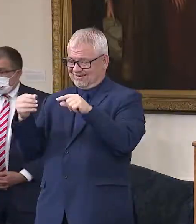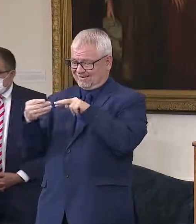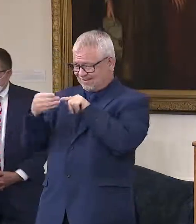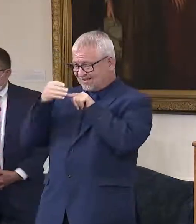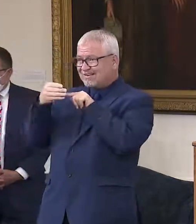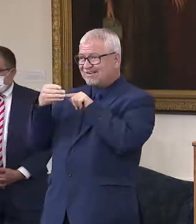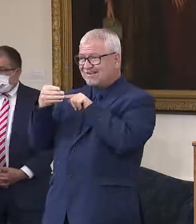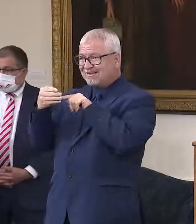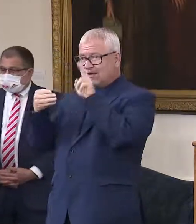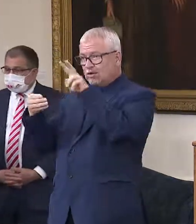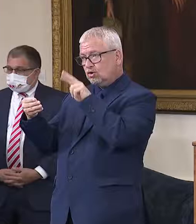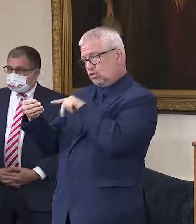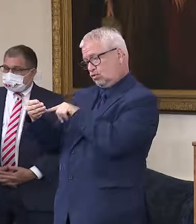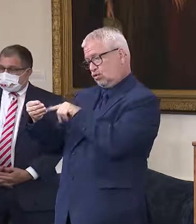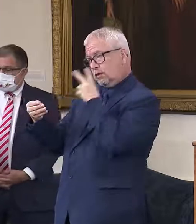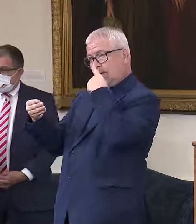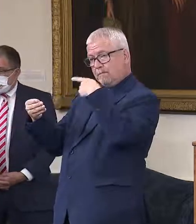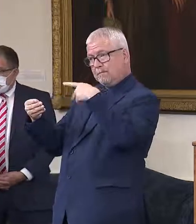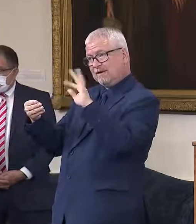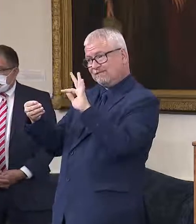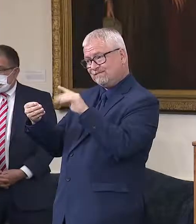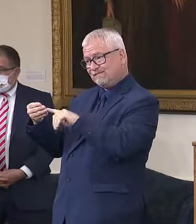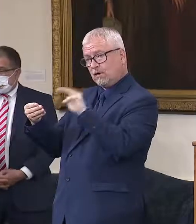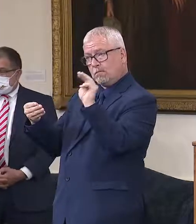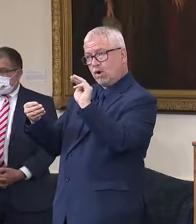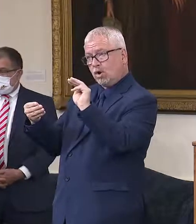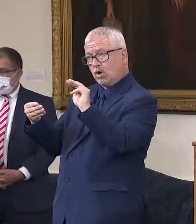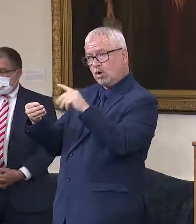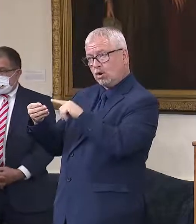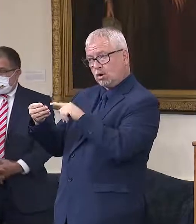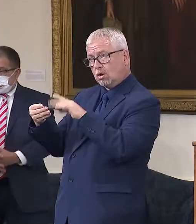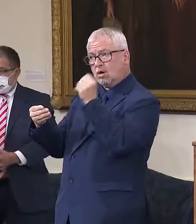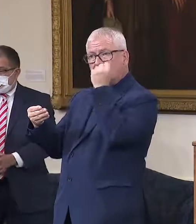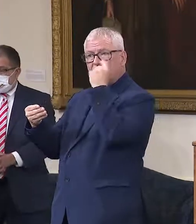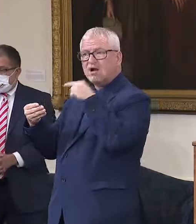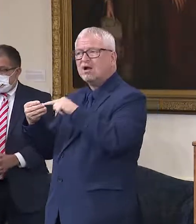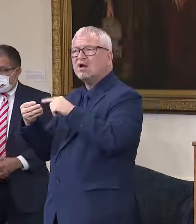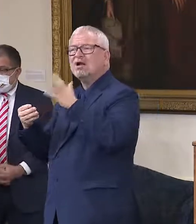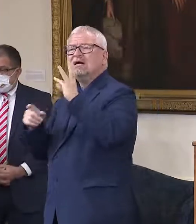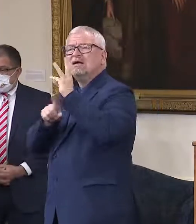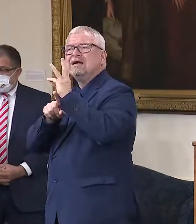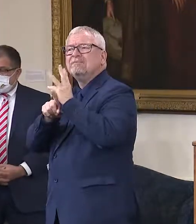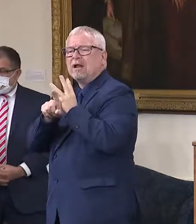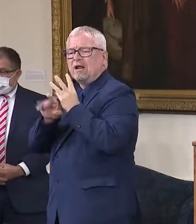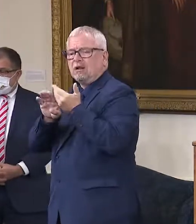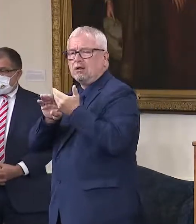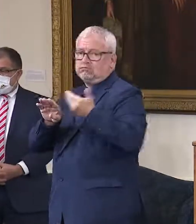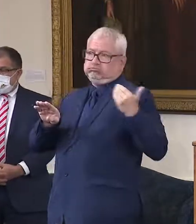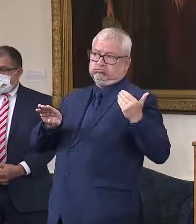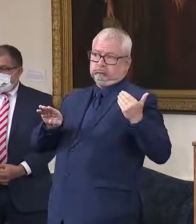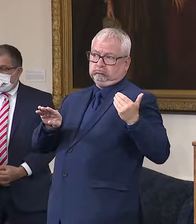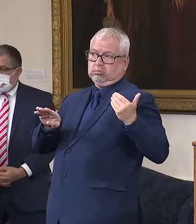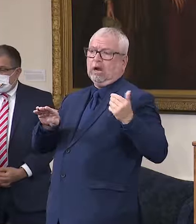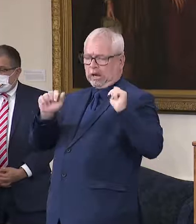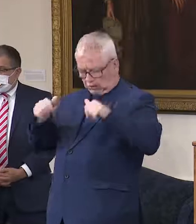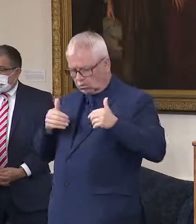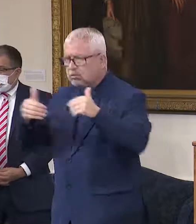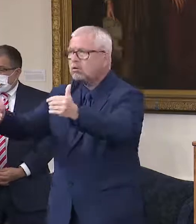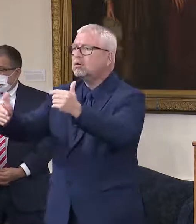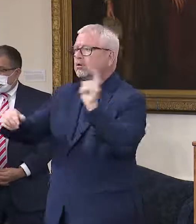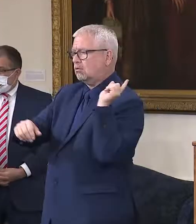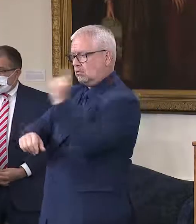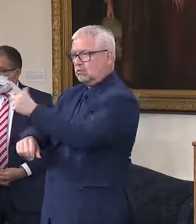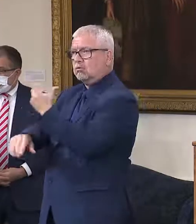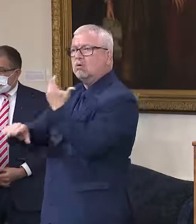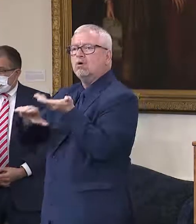Moderna, if you received your second dose 6 months ago or more, you may qualify for one of the approved categories, which